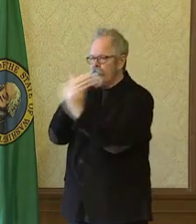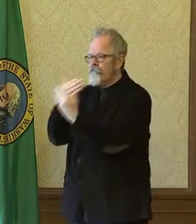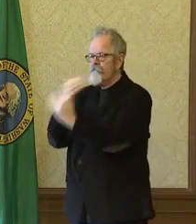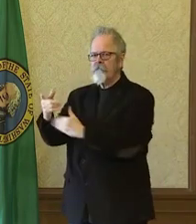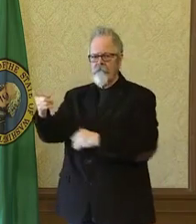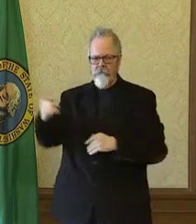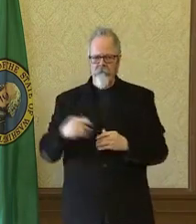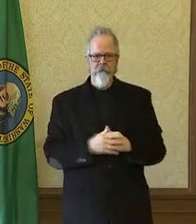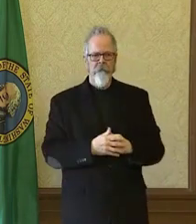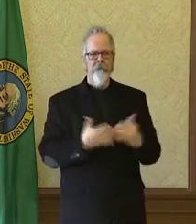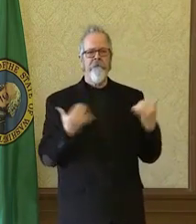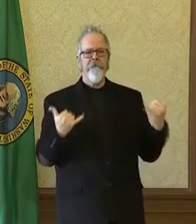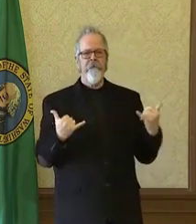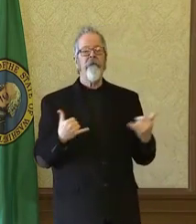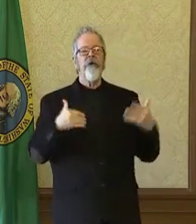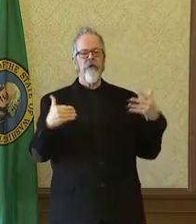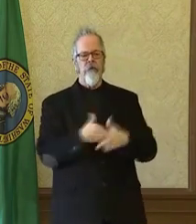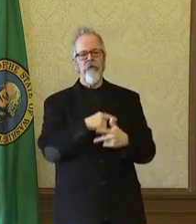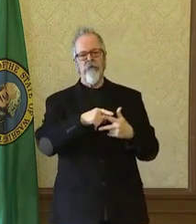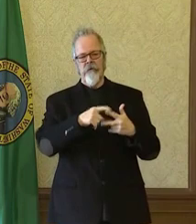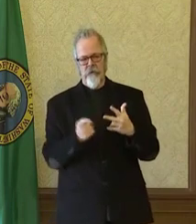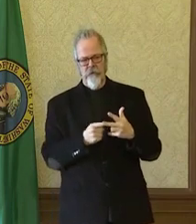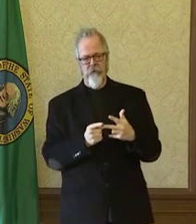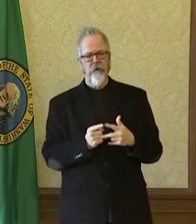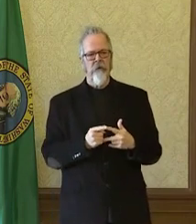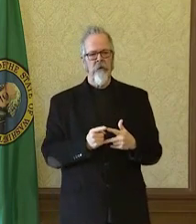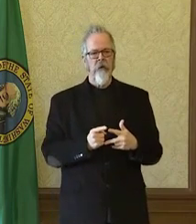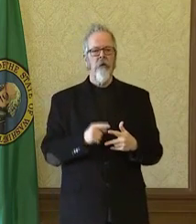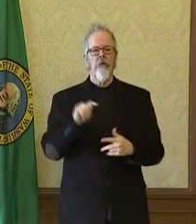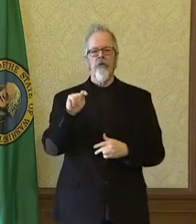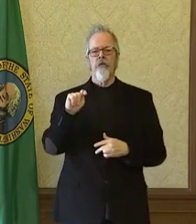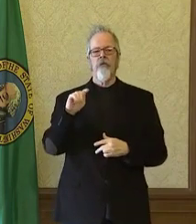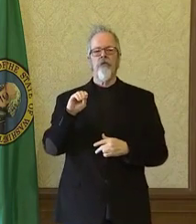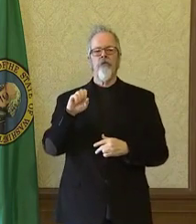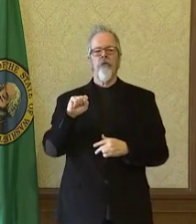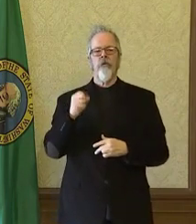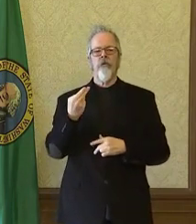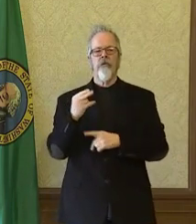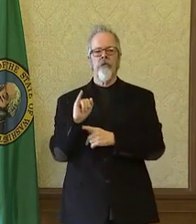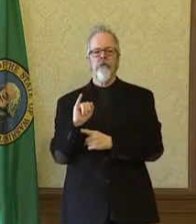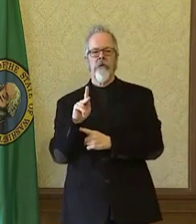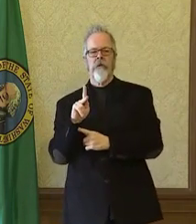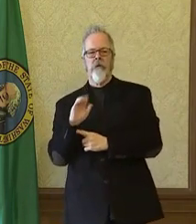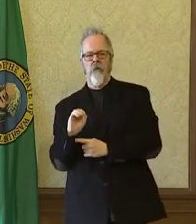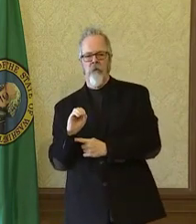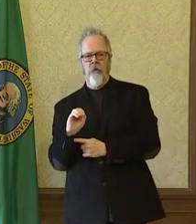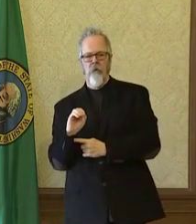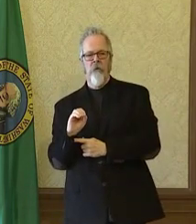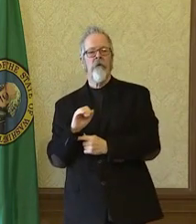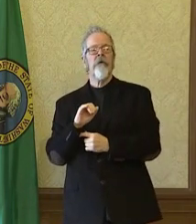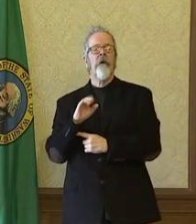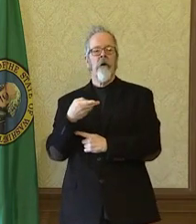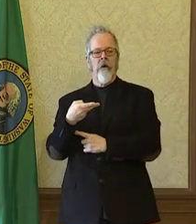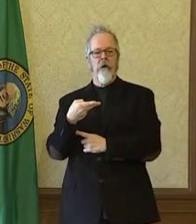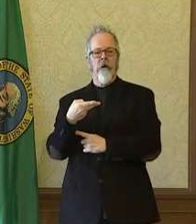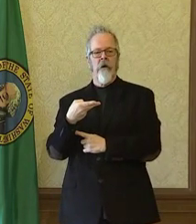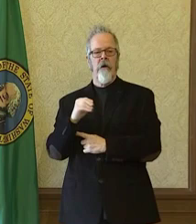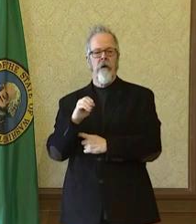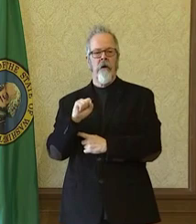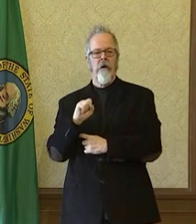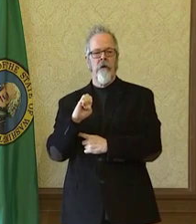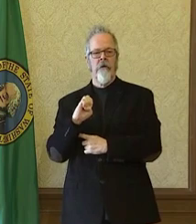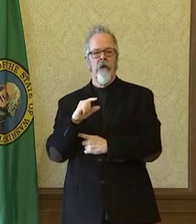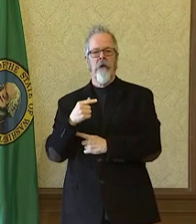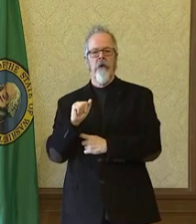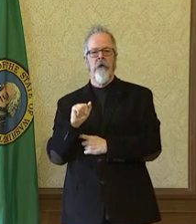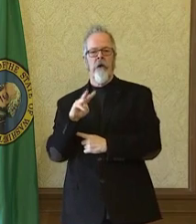My name is Toshiko Hasegawa, and as Governor Inslee mentioned, I am the Executive Director of Washington State's Commission on Asian Pacific